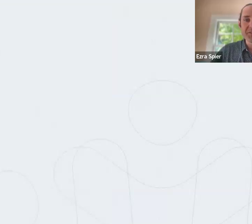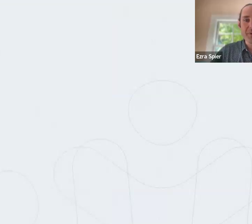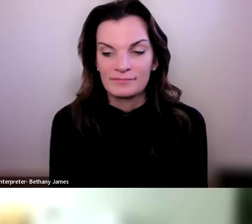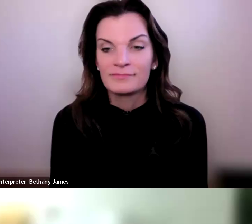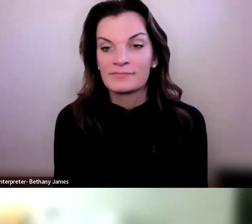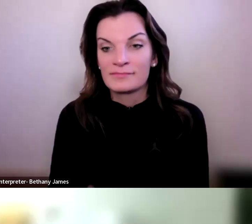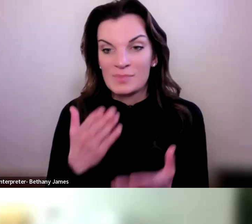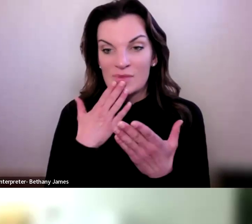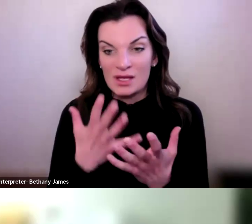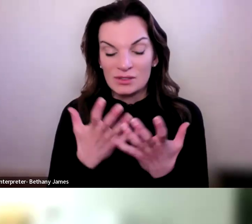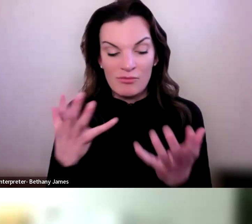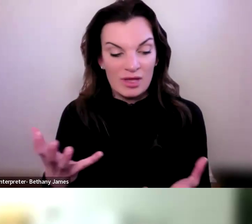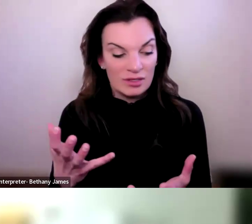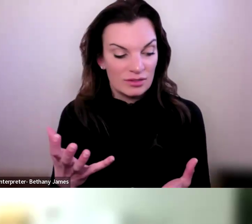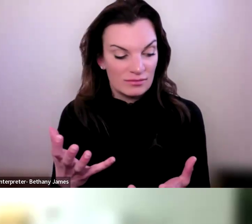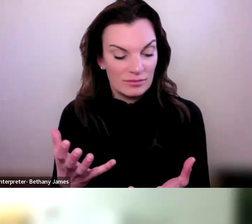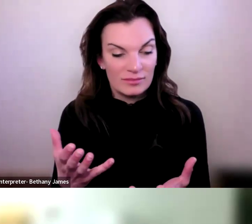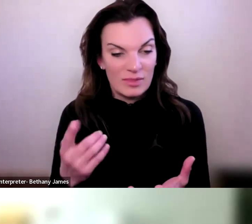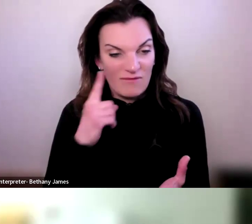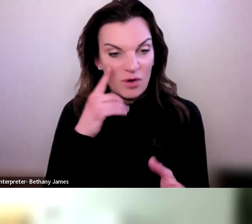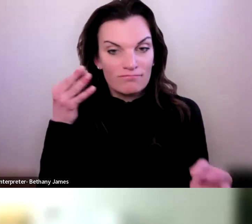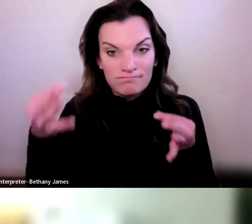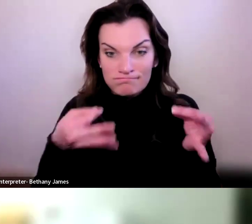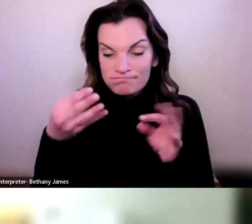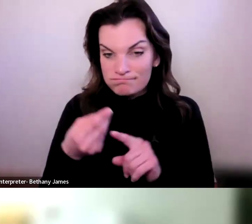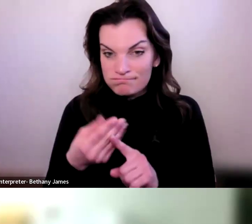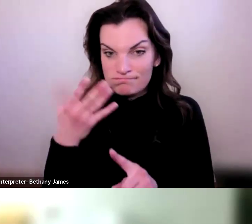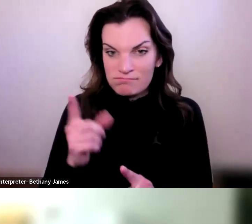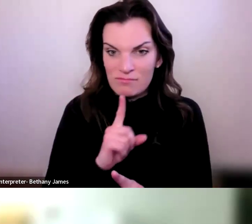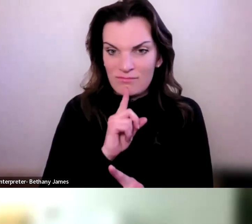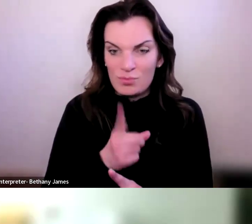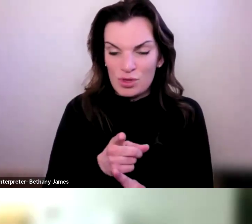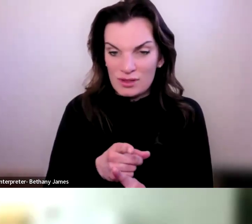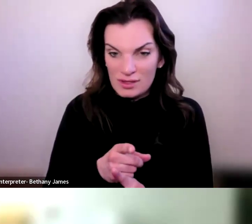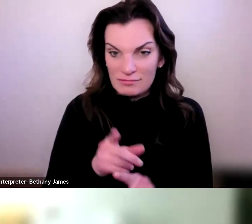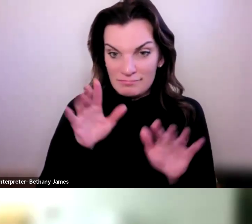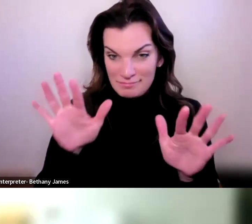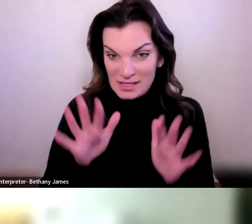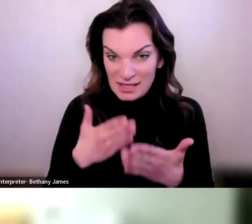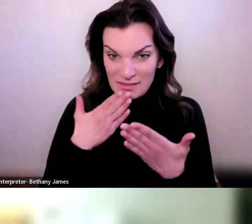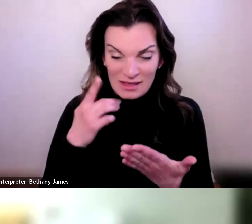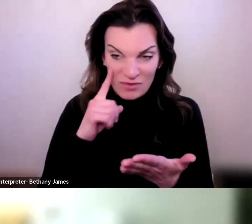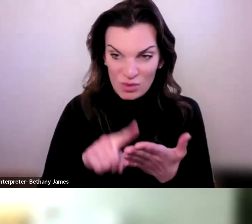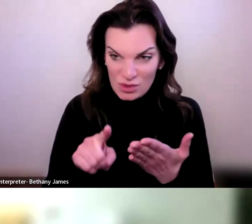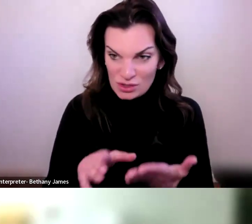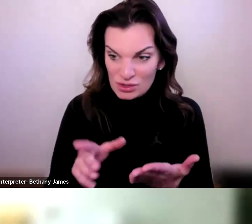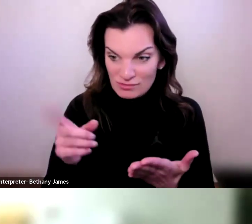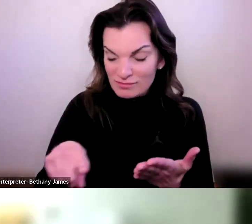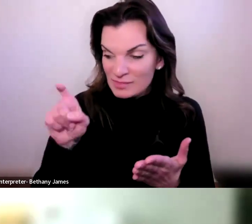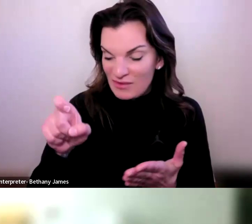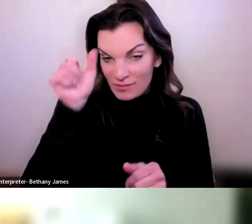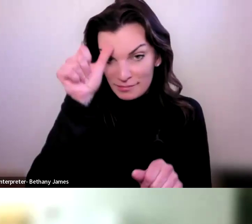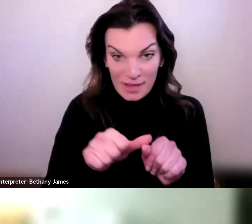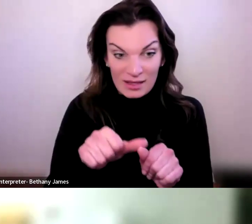Amazing. Thanks so much, Lisa, for taking us through all of that. Really amazing things for researchers to keep in mind. And